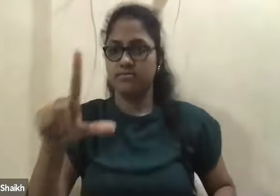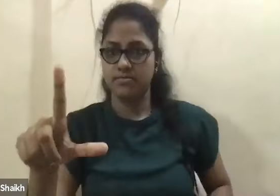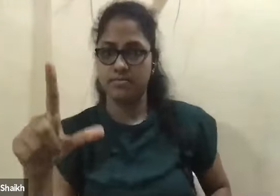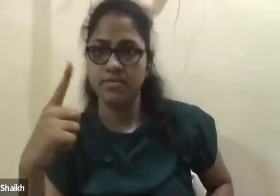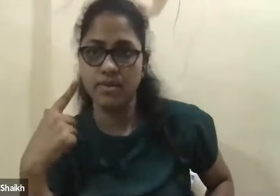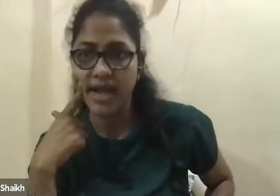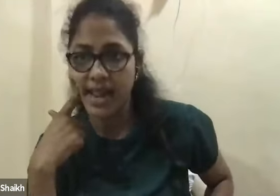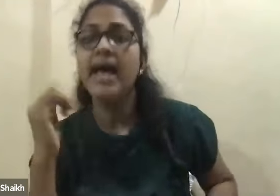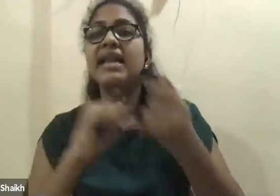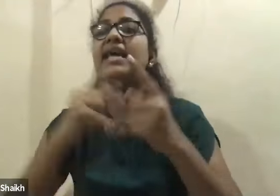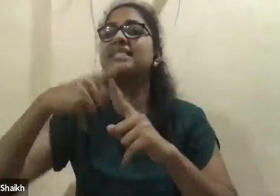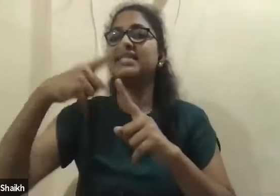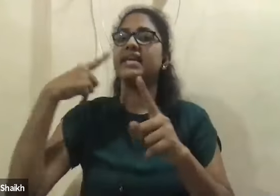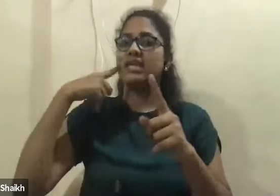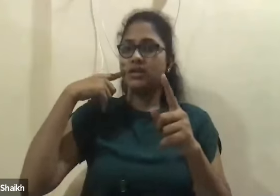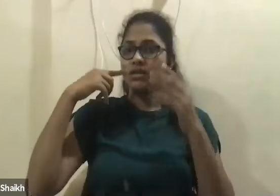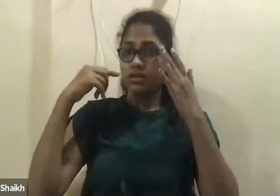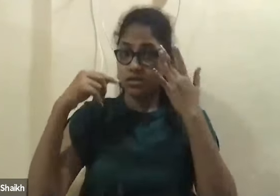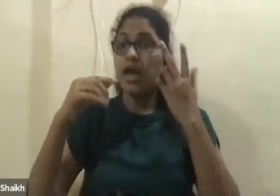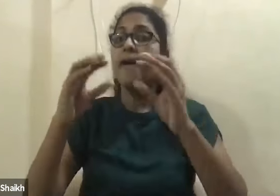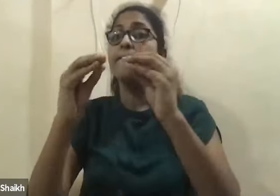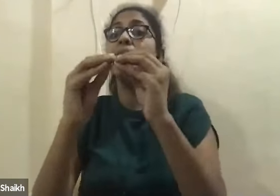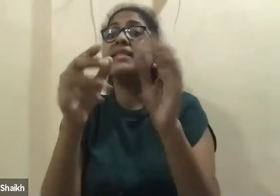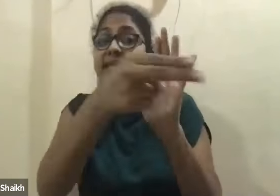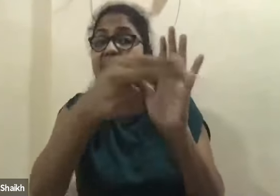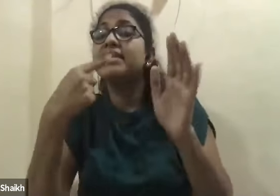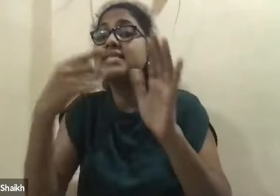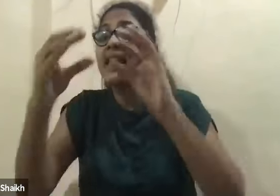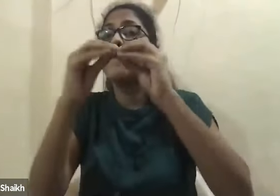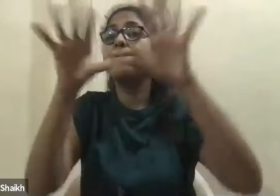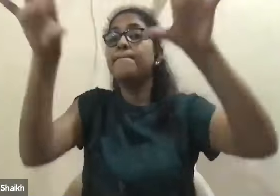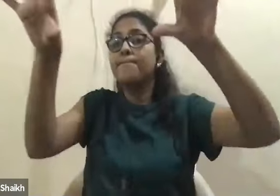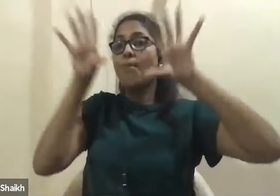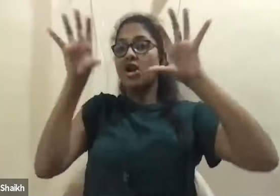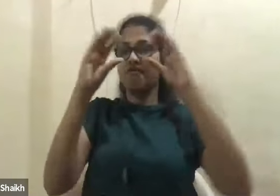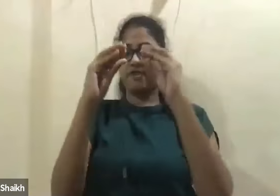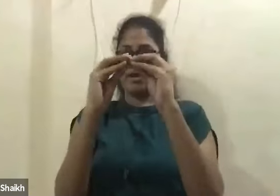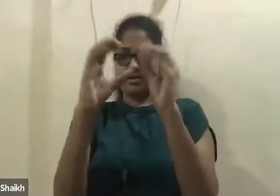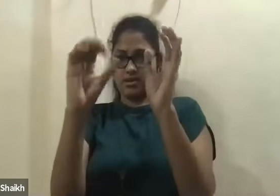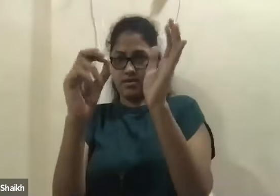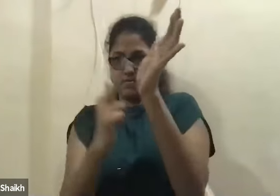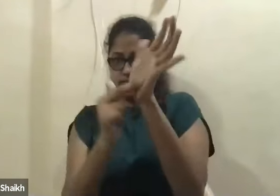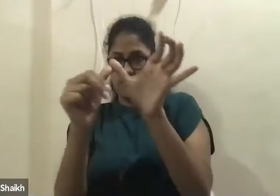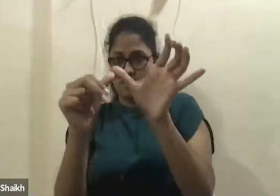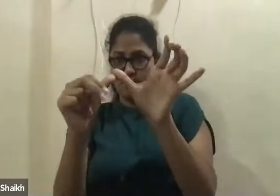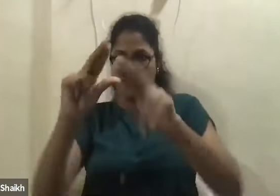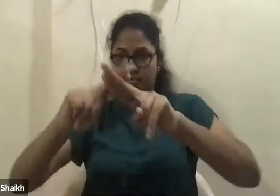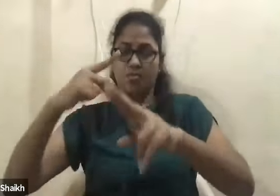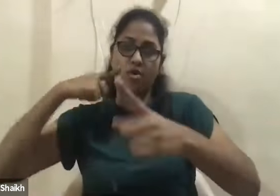Bona fide. They should be bona fide. Bona fide. Depends on what you include in the clause. Bona fide charity. But yeah, so it depends on how you